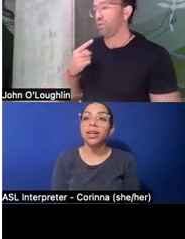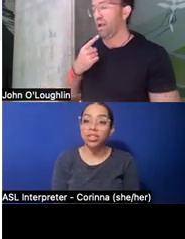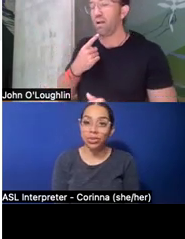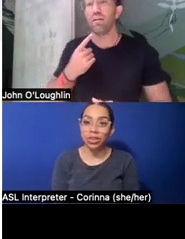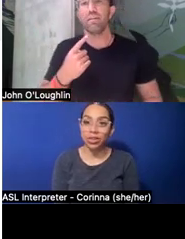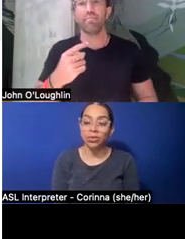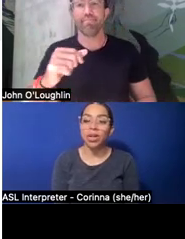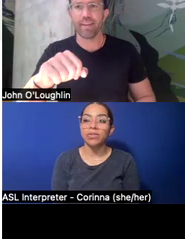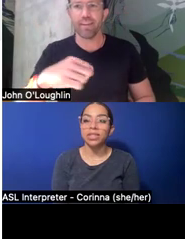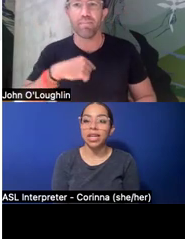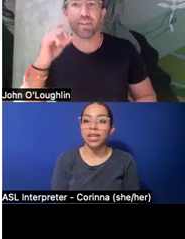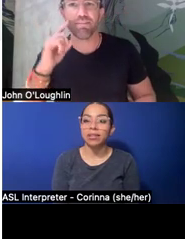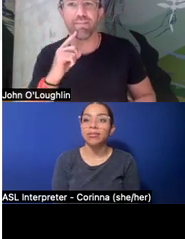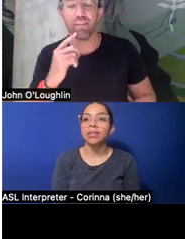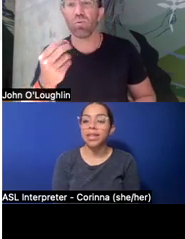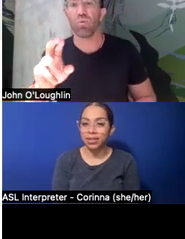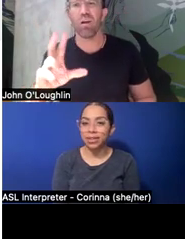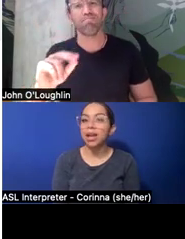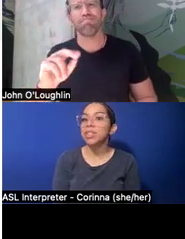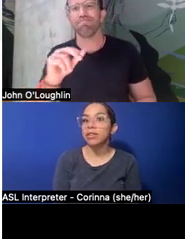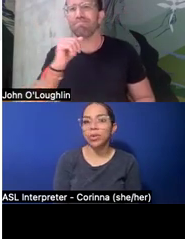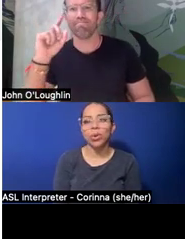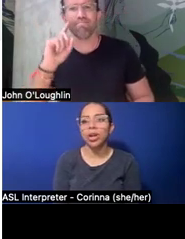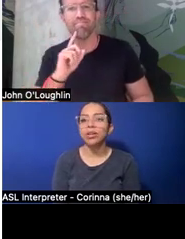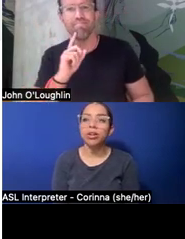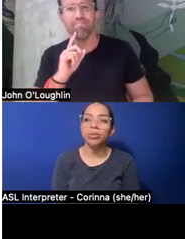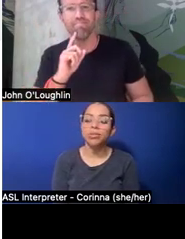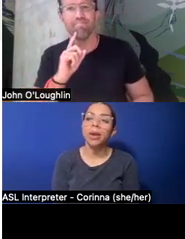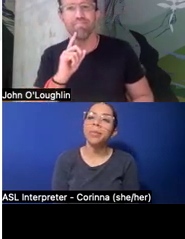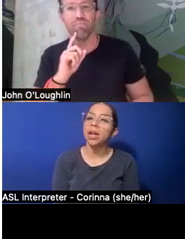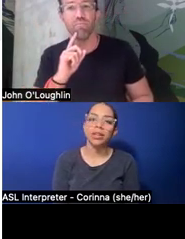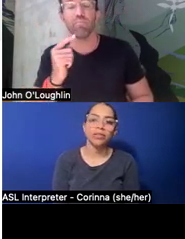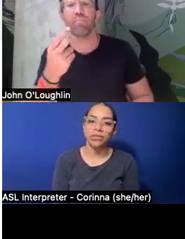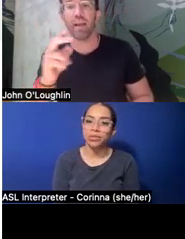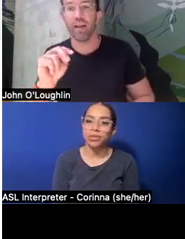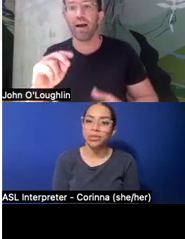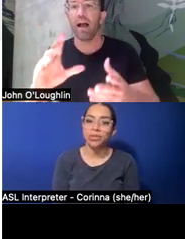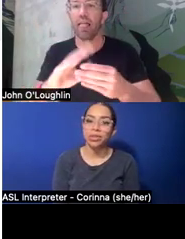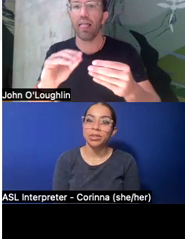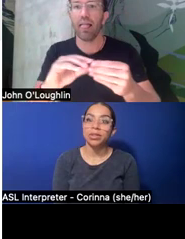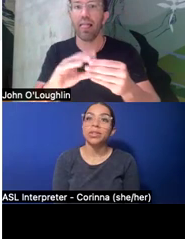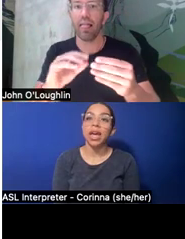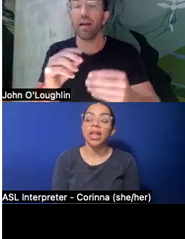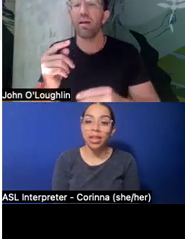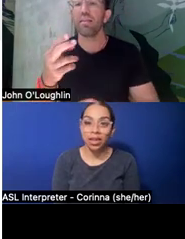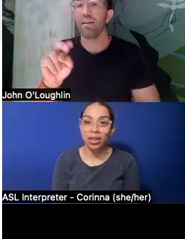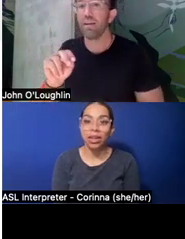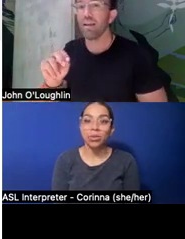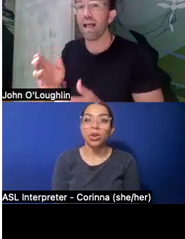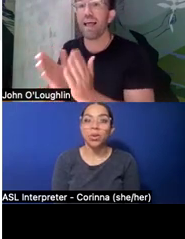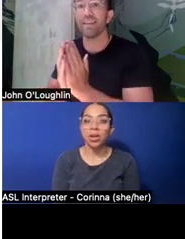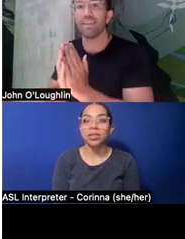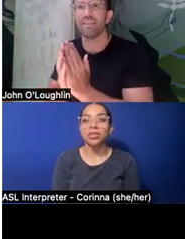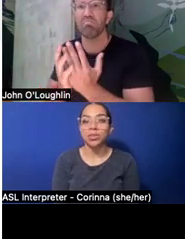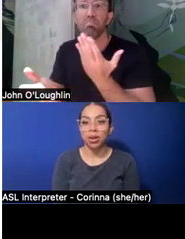And the next student would have to say, yes, I'm deaf, or no, I'm not deaf. And then they